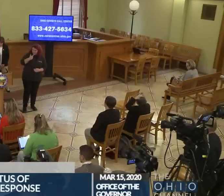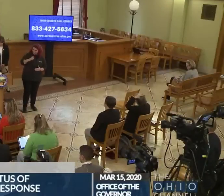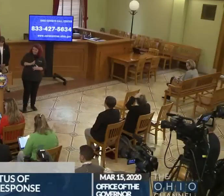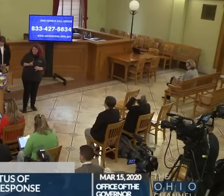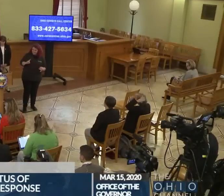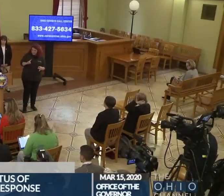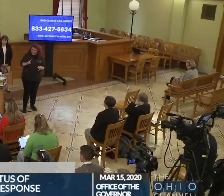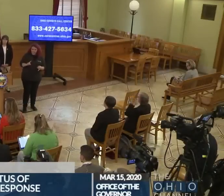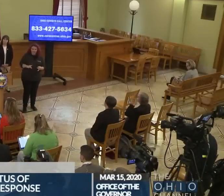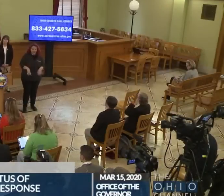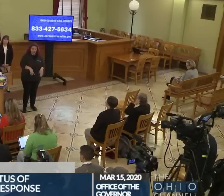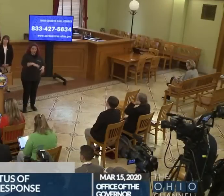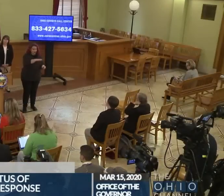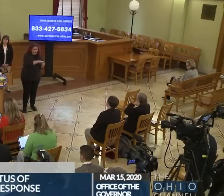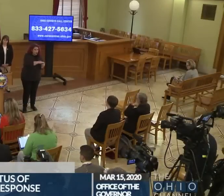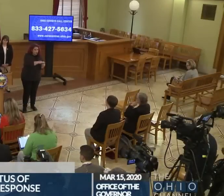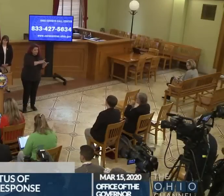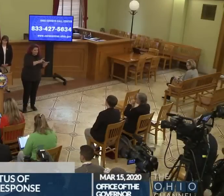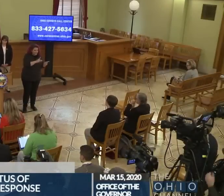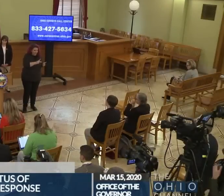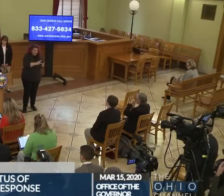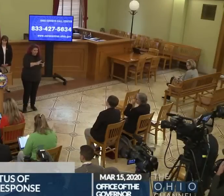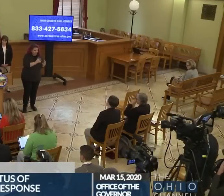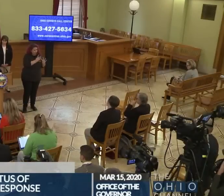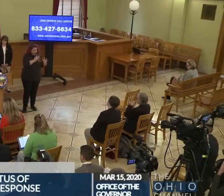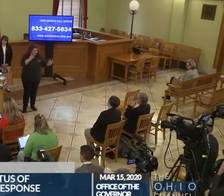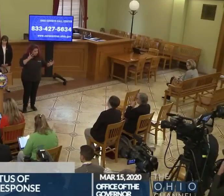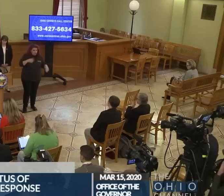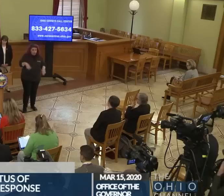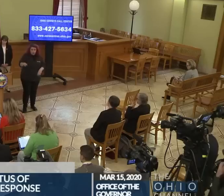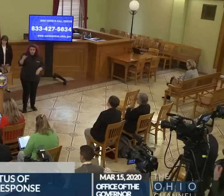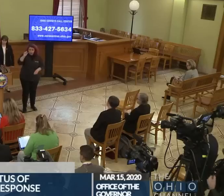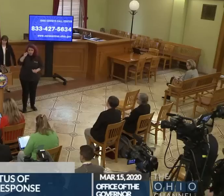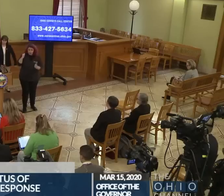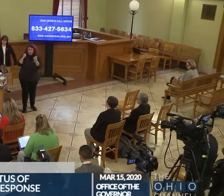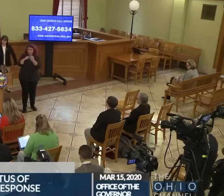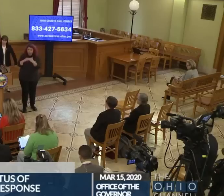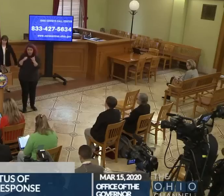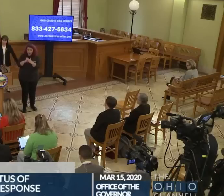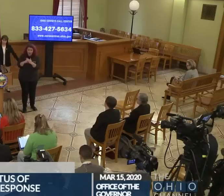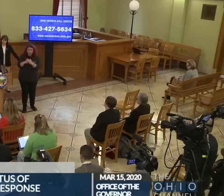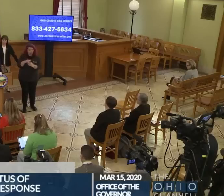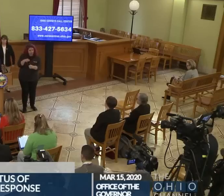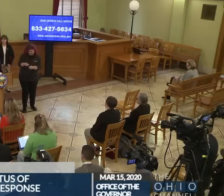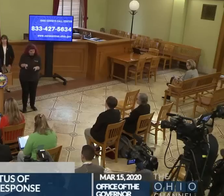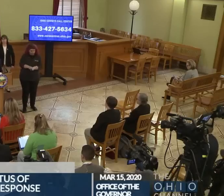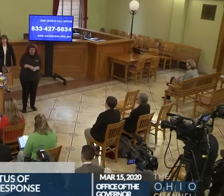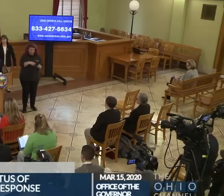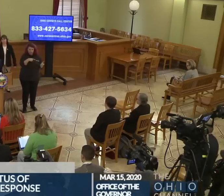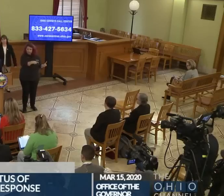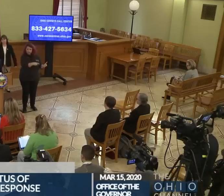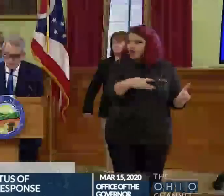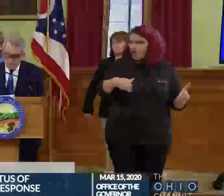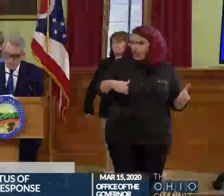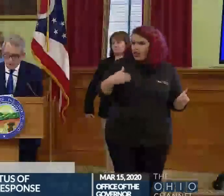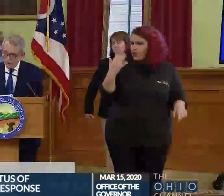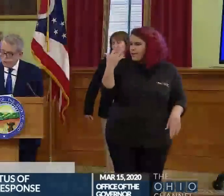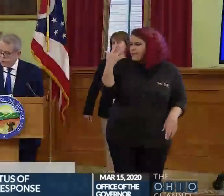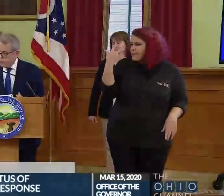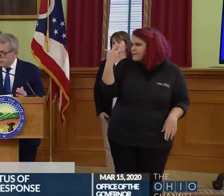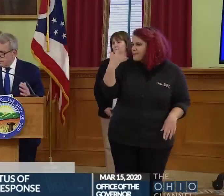early voting centers. Why shut down the bars and keep the election still on? Well,